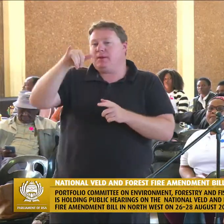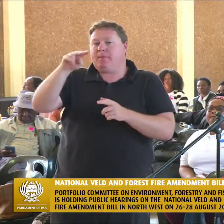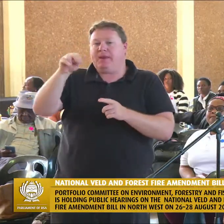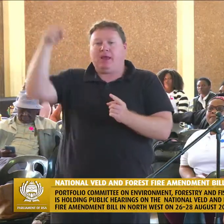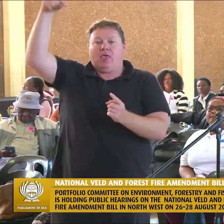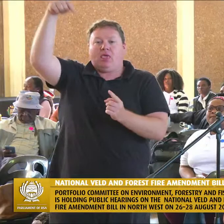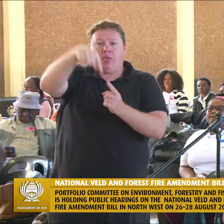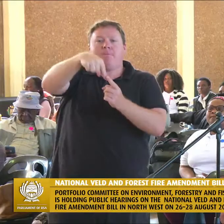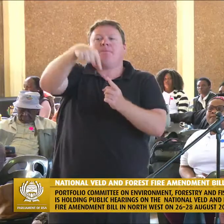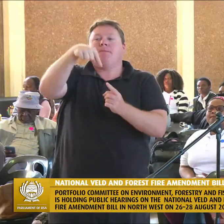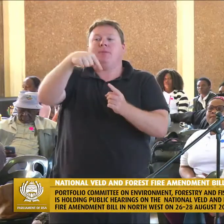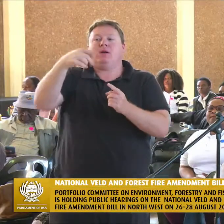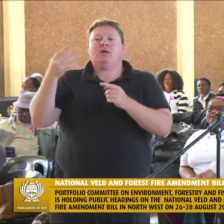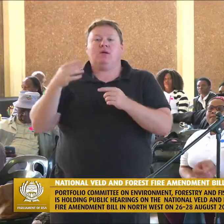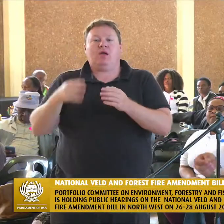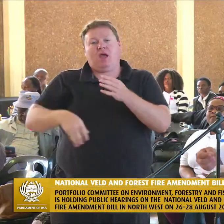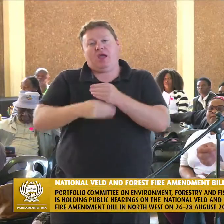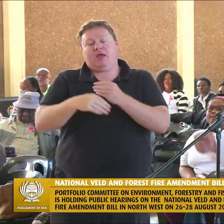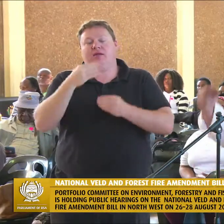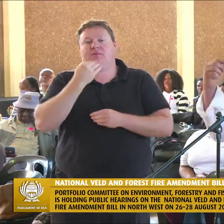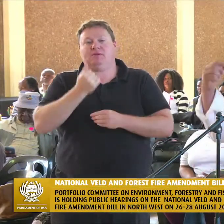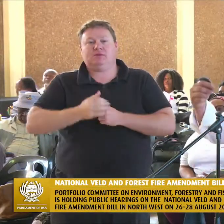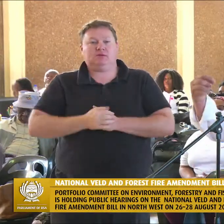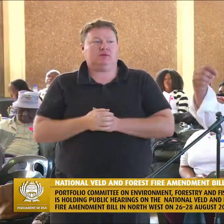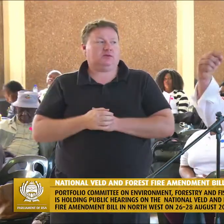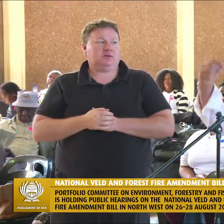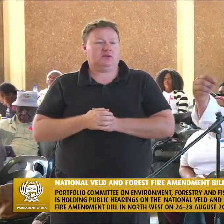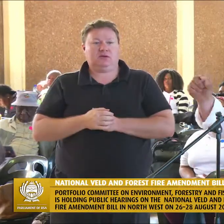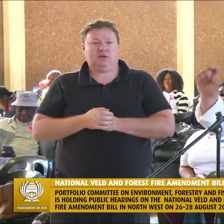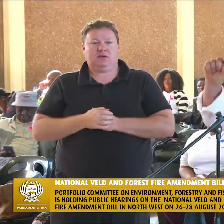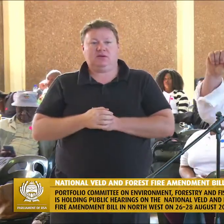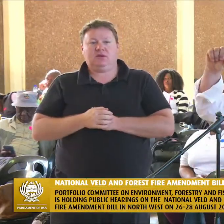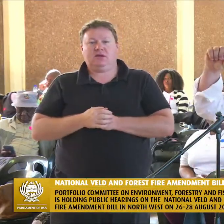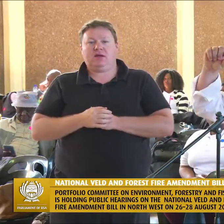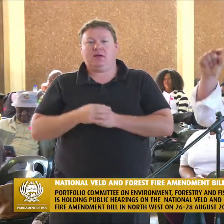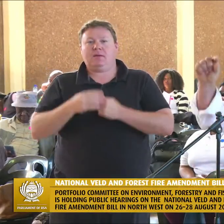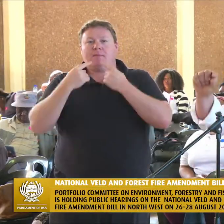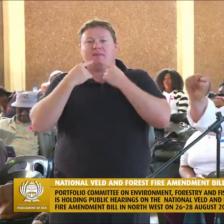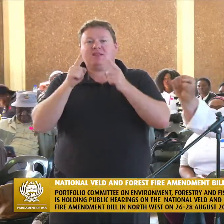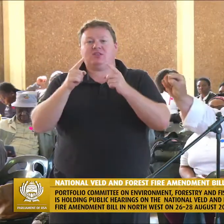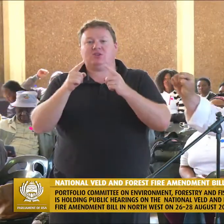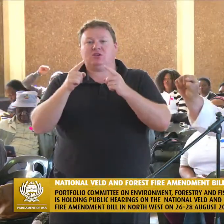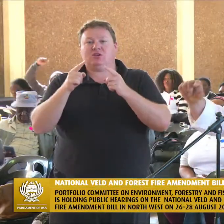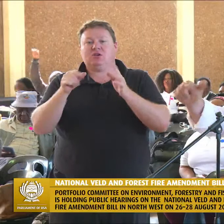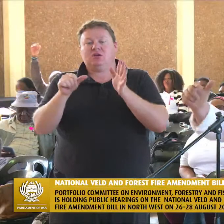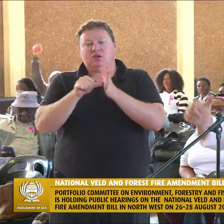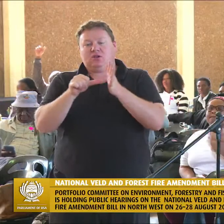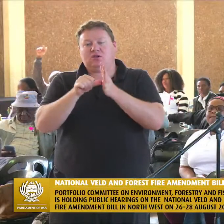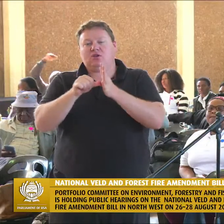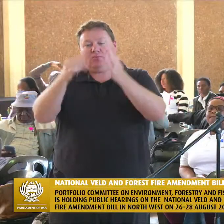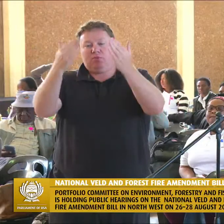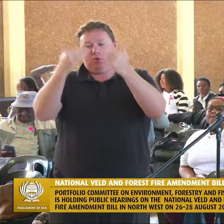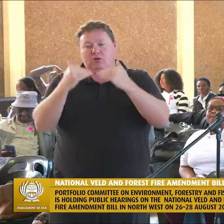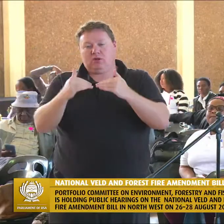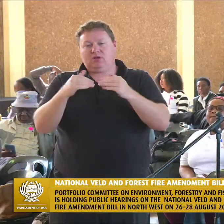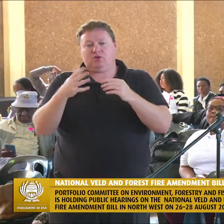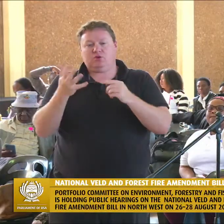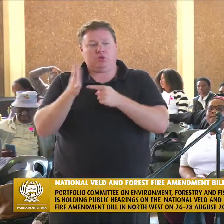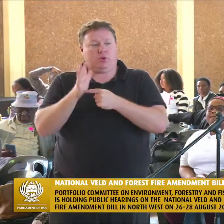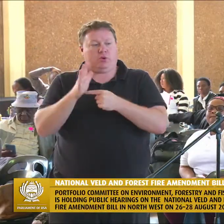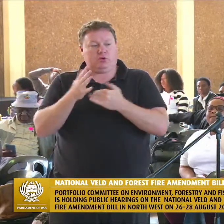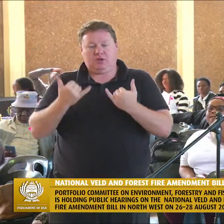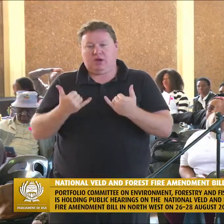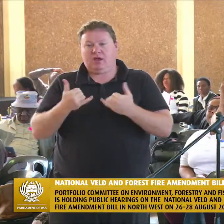uh and then every time there's a message there's an important one at the bottom that changes today's one